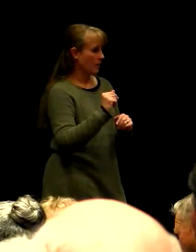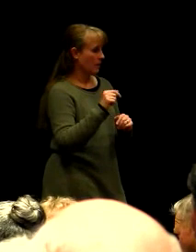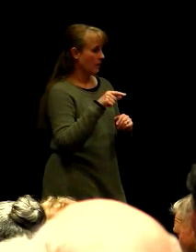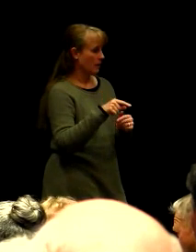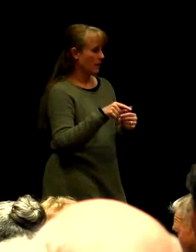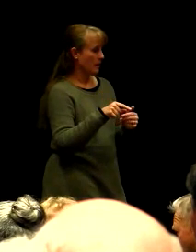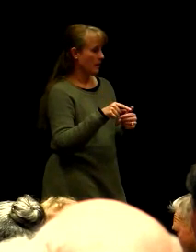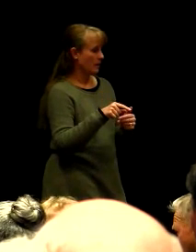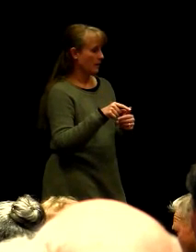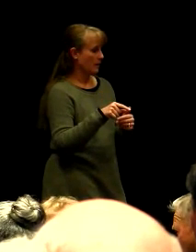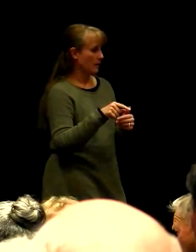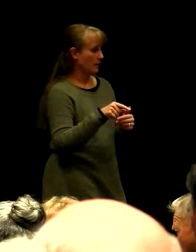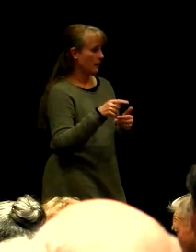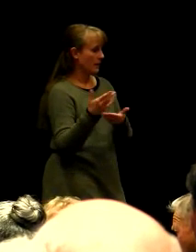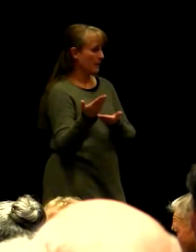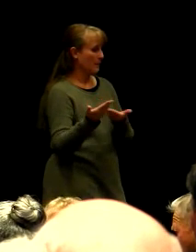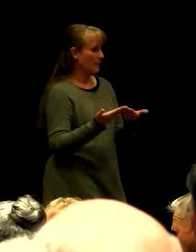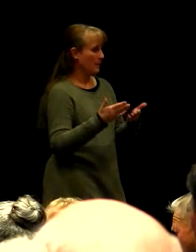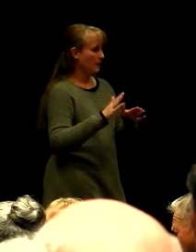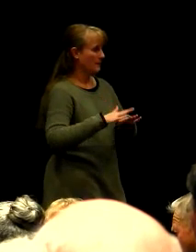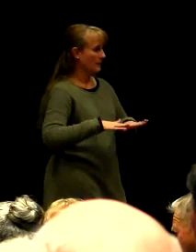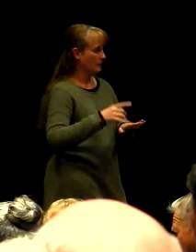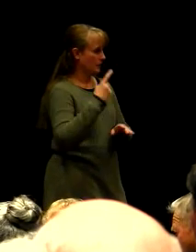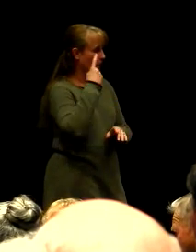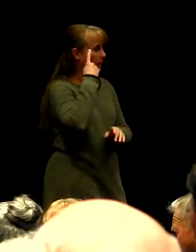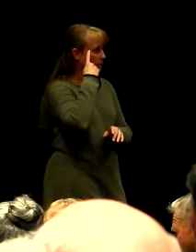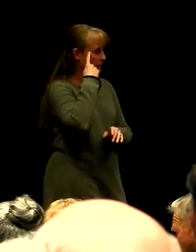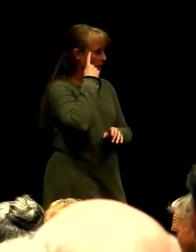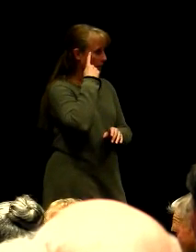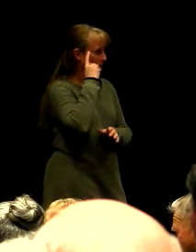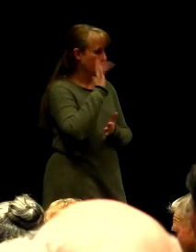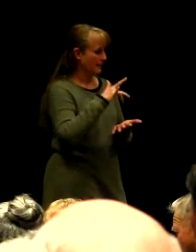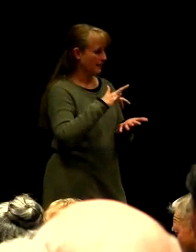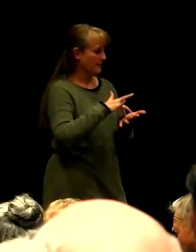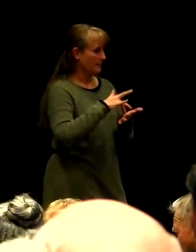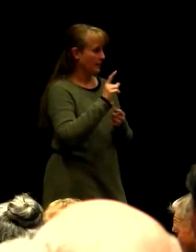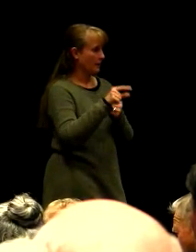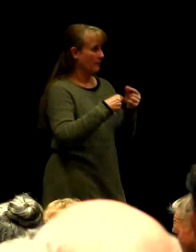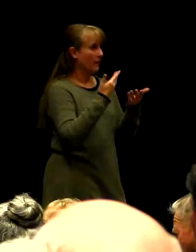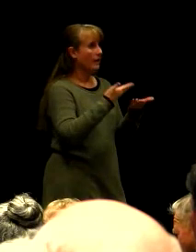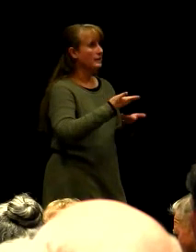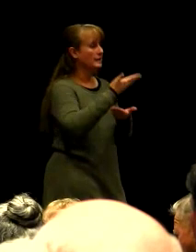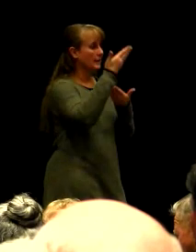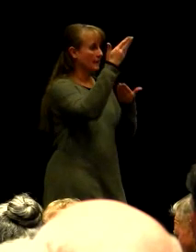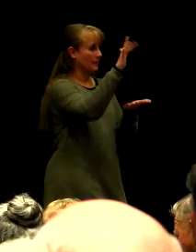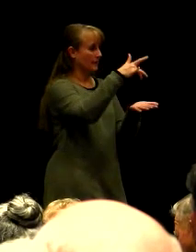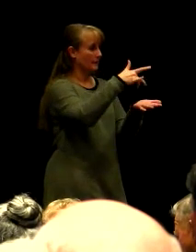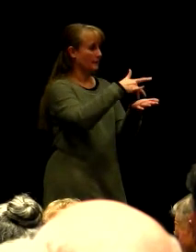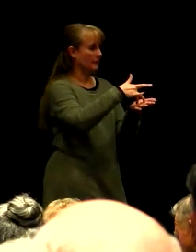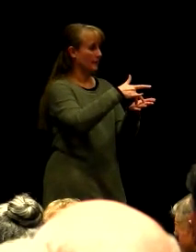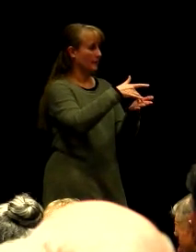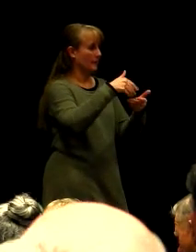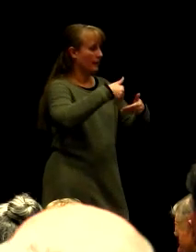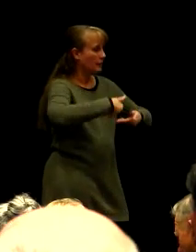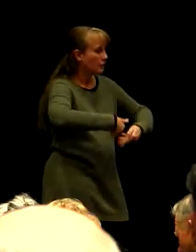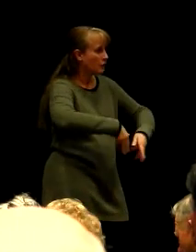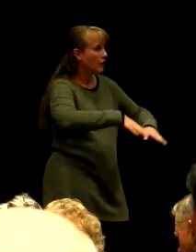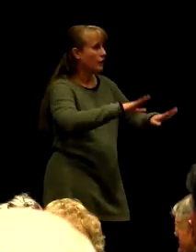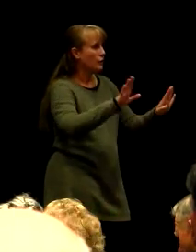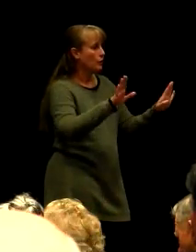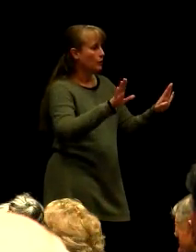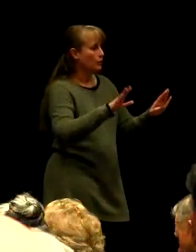taking that child mind to the center of the galaxy and turning it